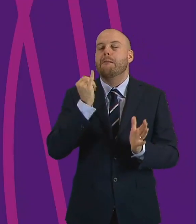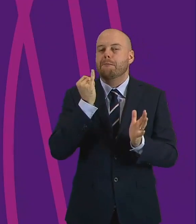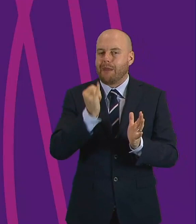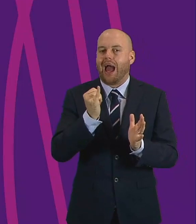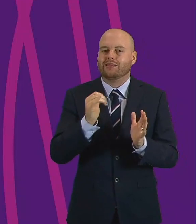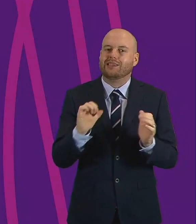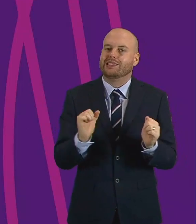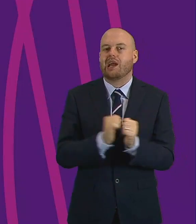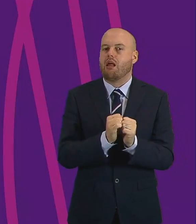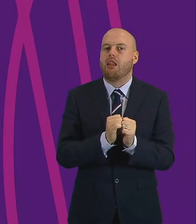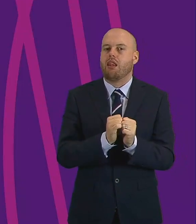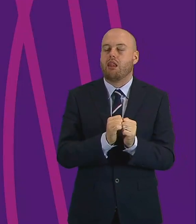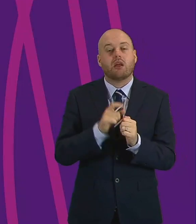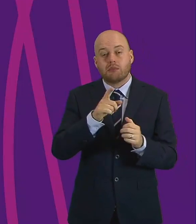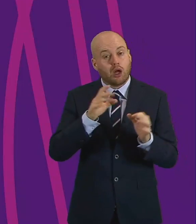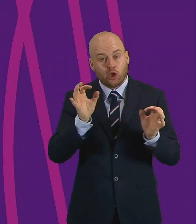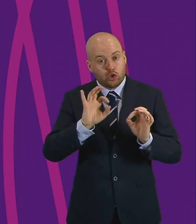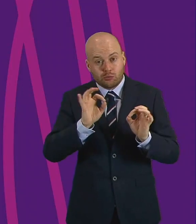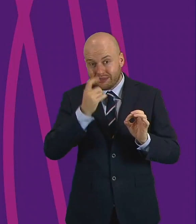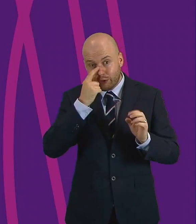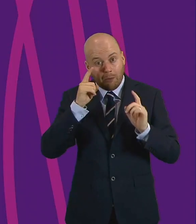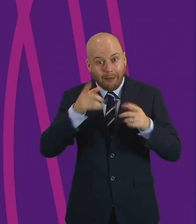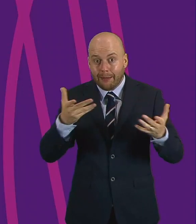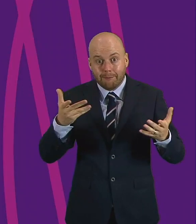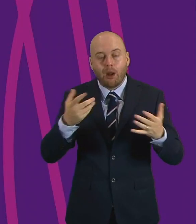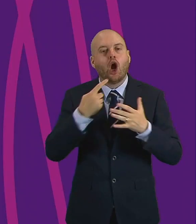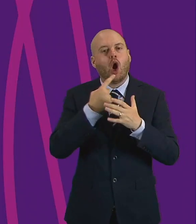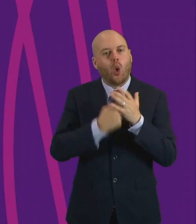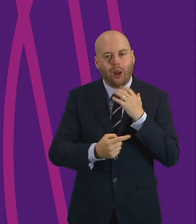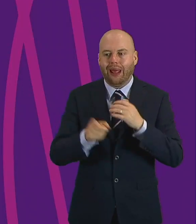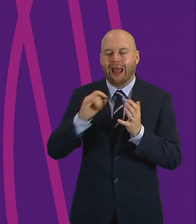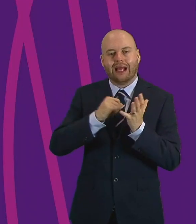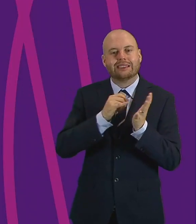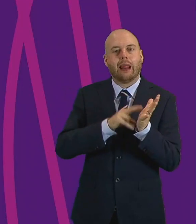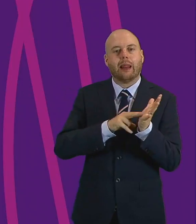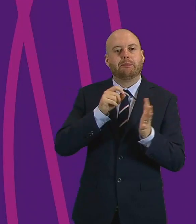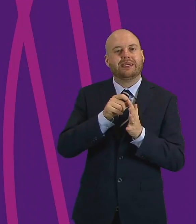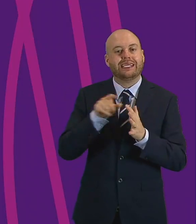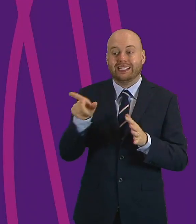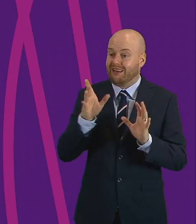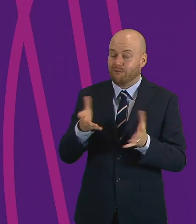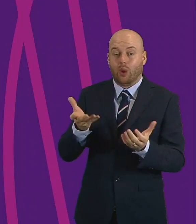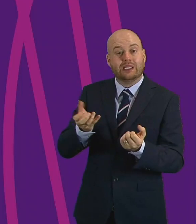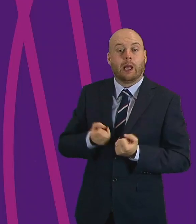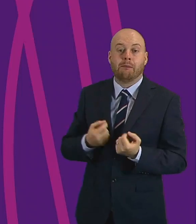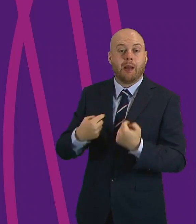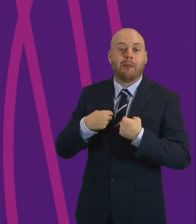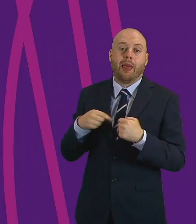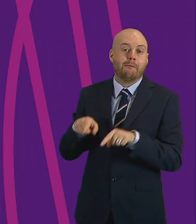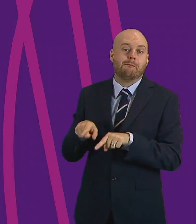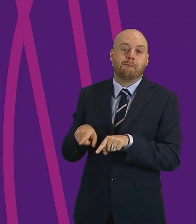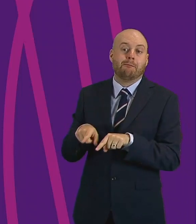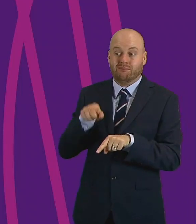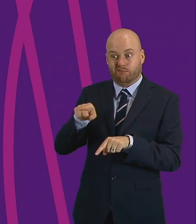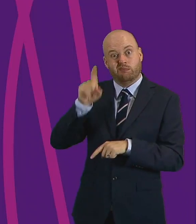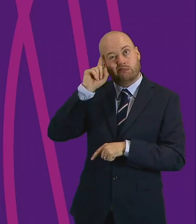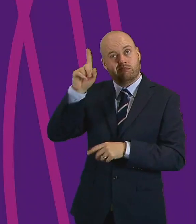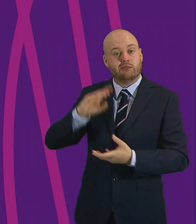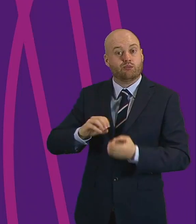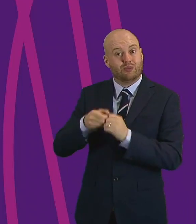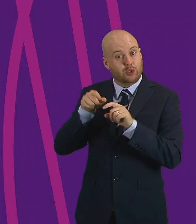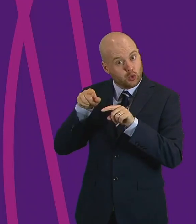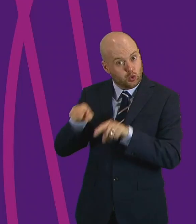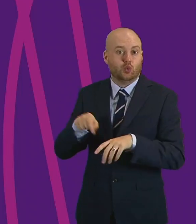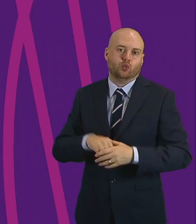one to blame for that other than themselves. We do need more flexibility, but finally, let me turn to